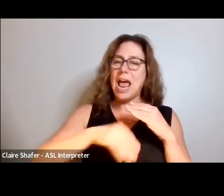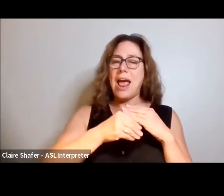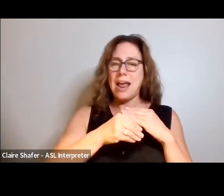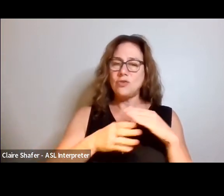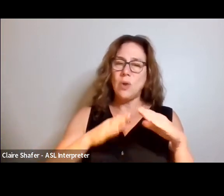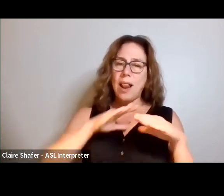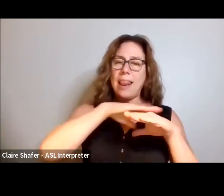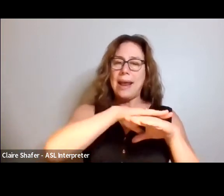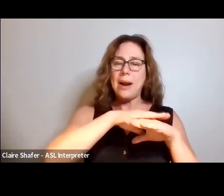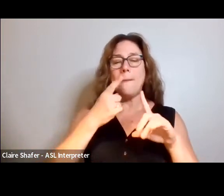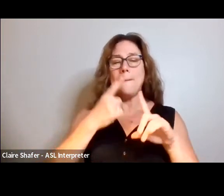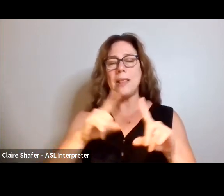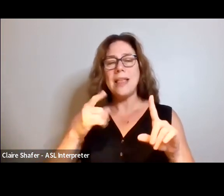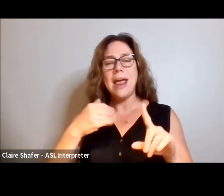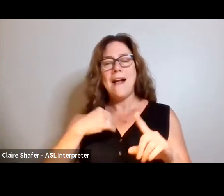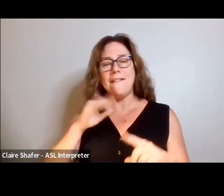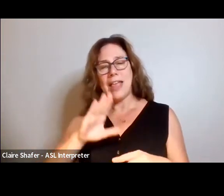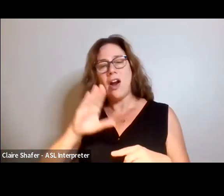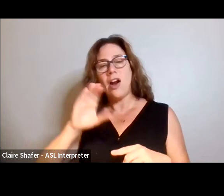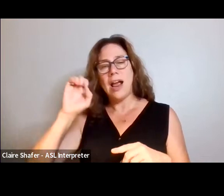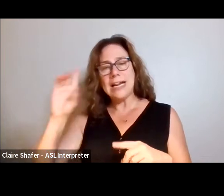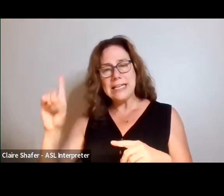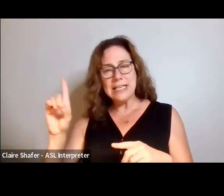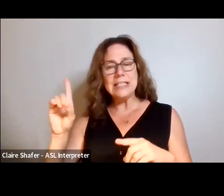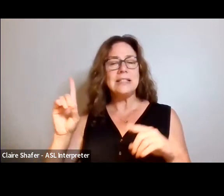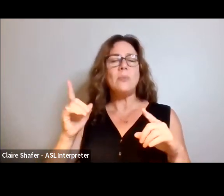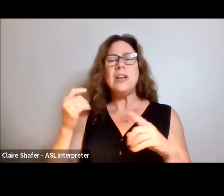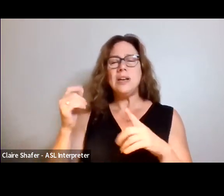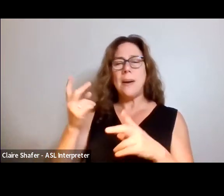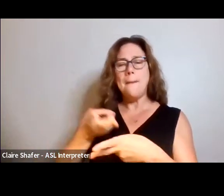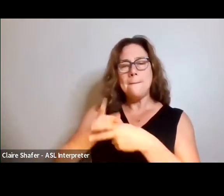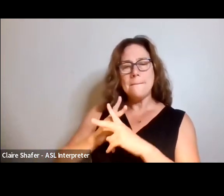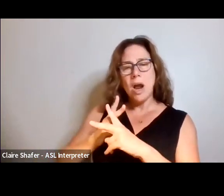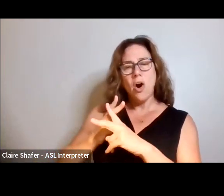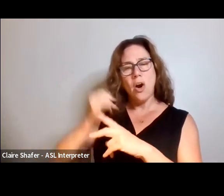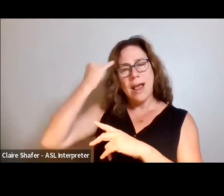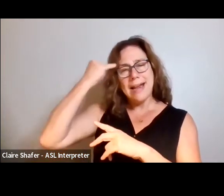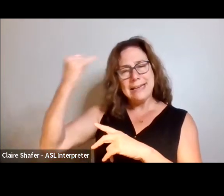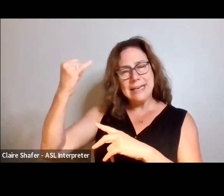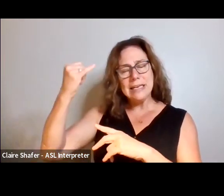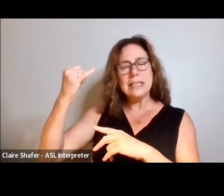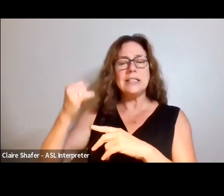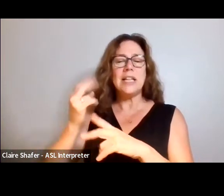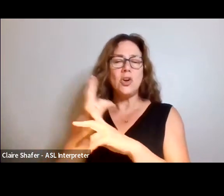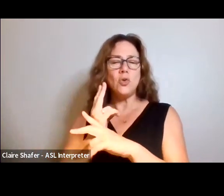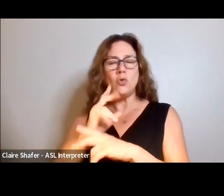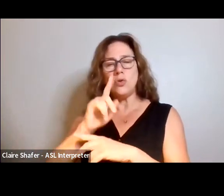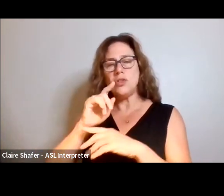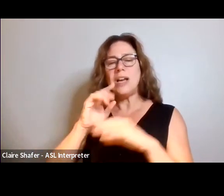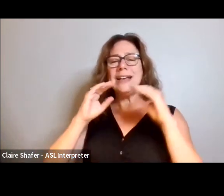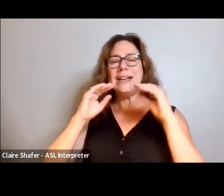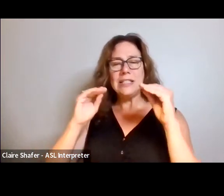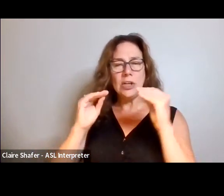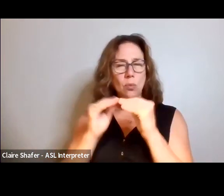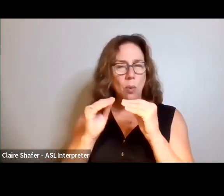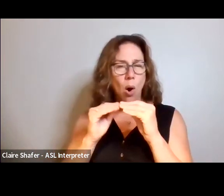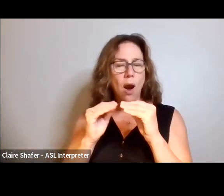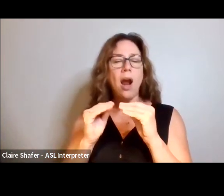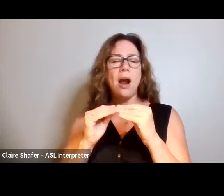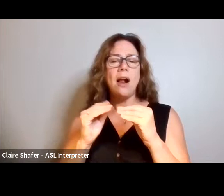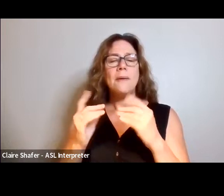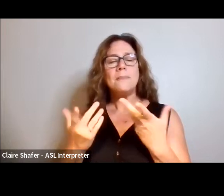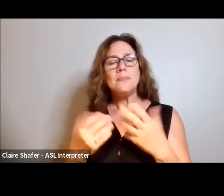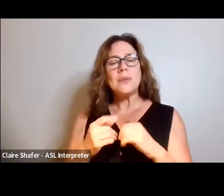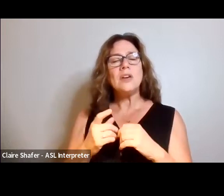their IDs. And so we use our ideas similar to the other schools where they use Teach More. And it's really to kind of track supports and so forth. And